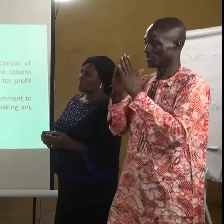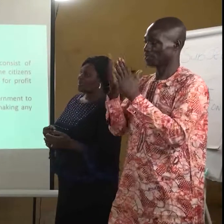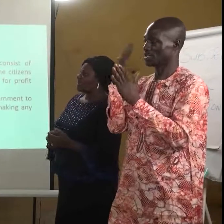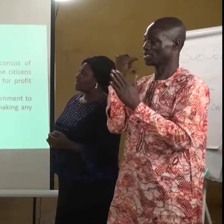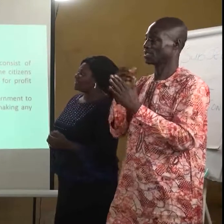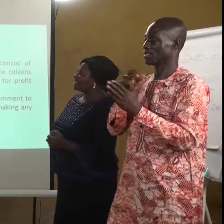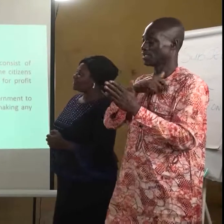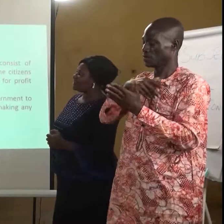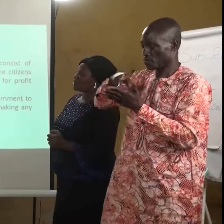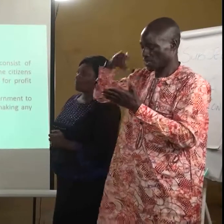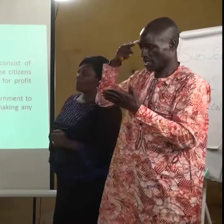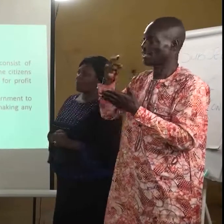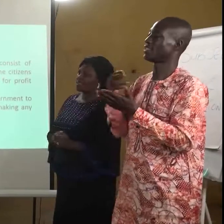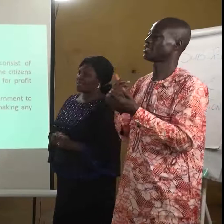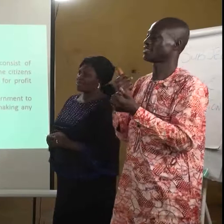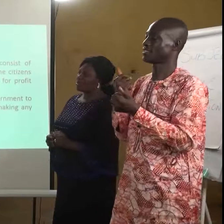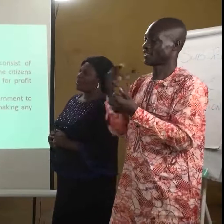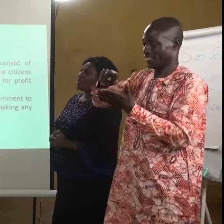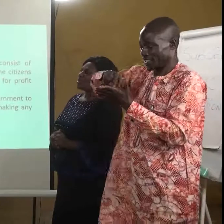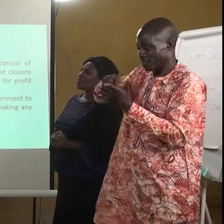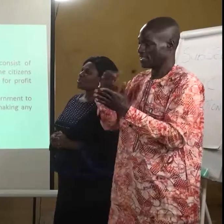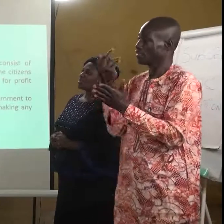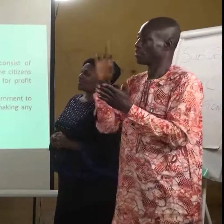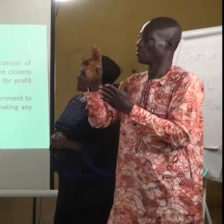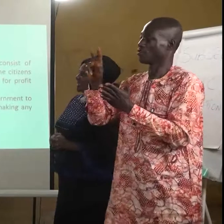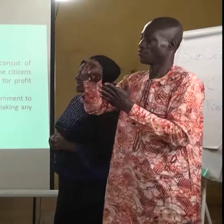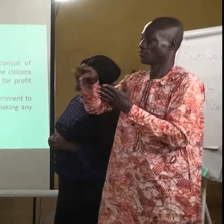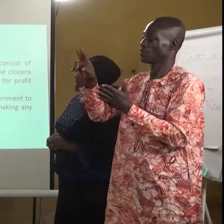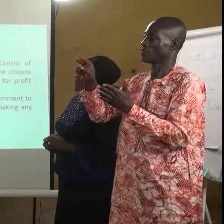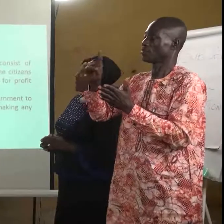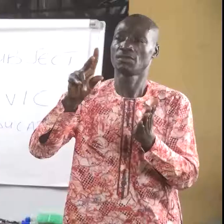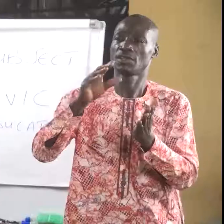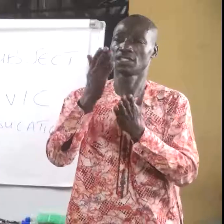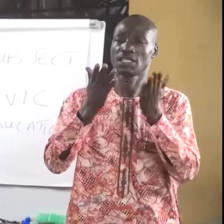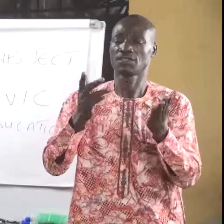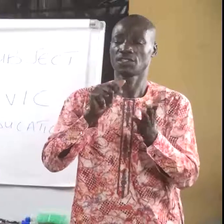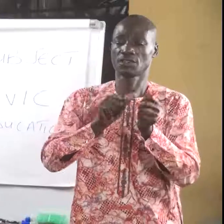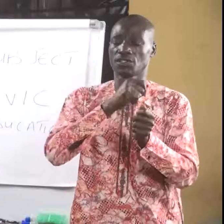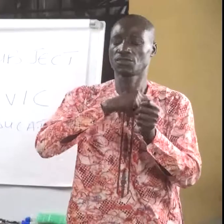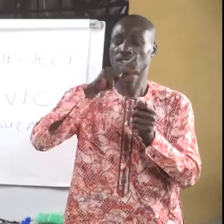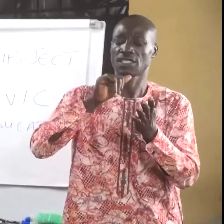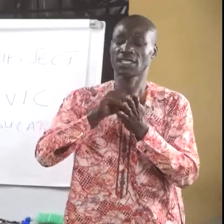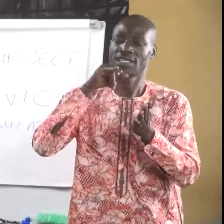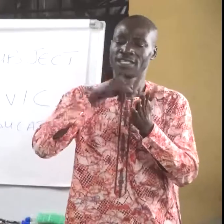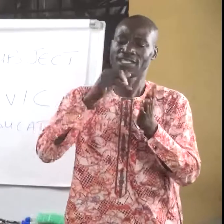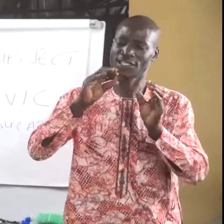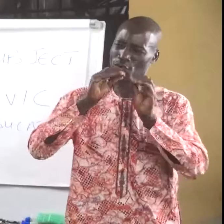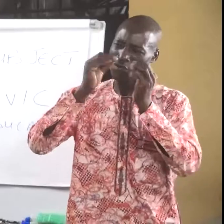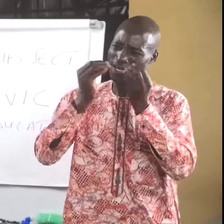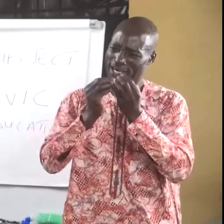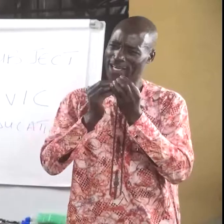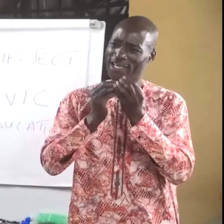we learned about the definition of public service, which we said public service is an organized